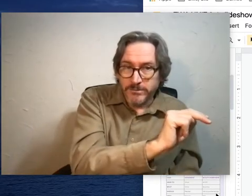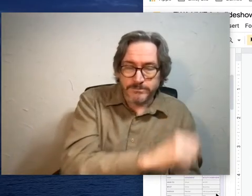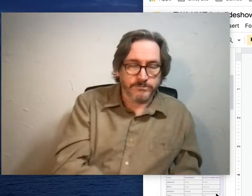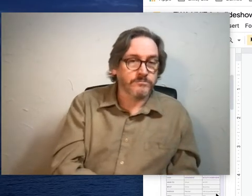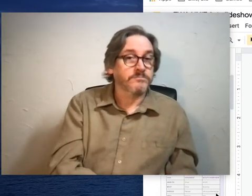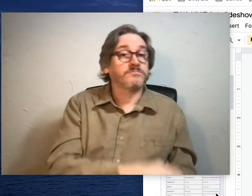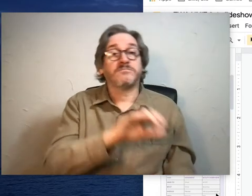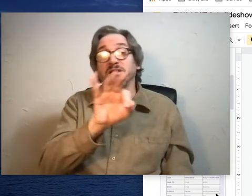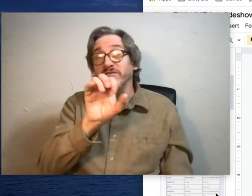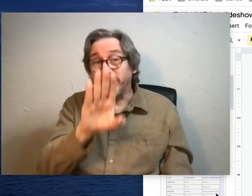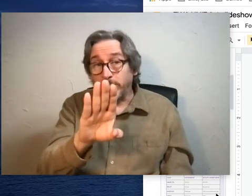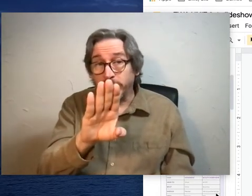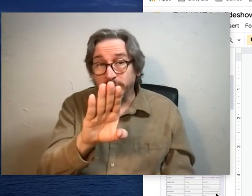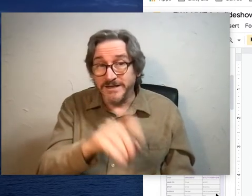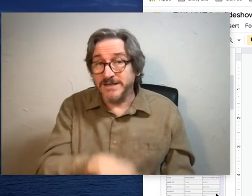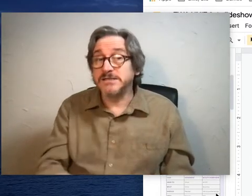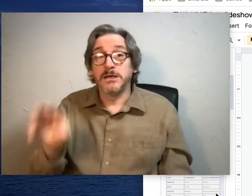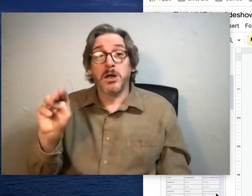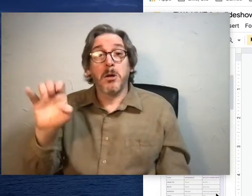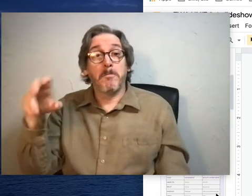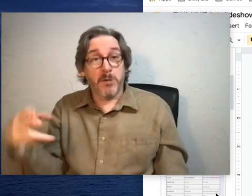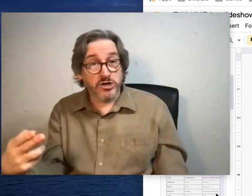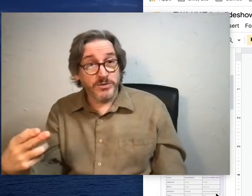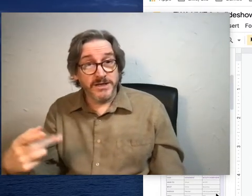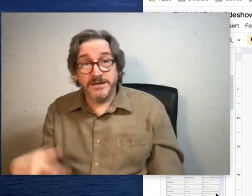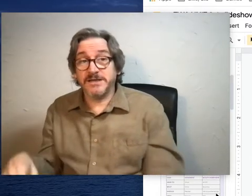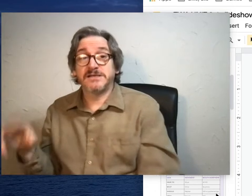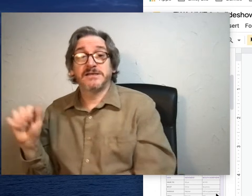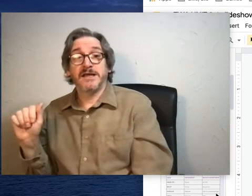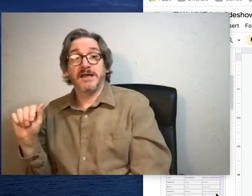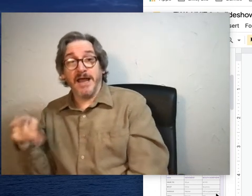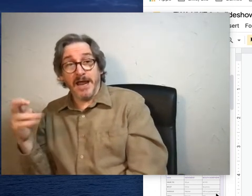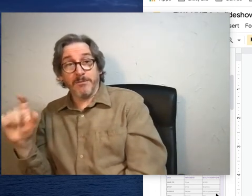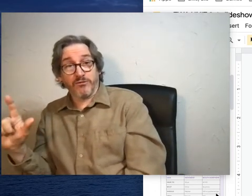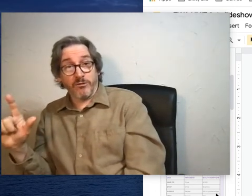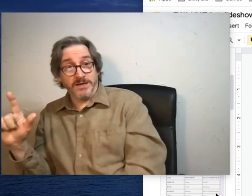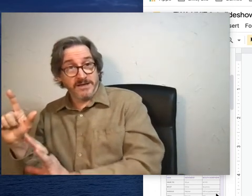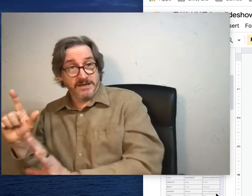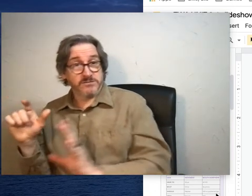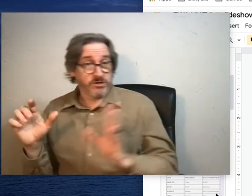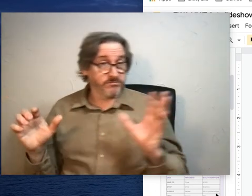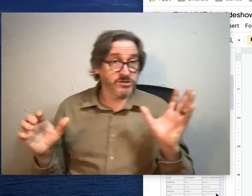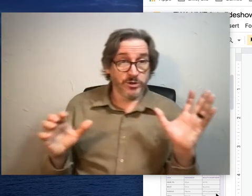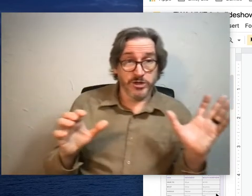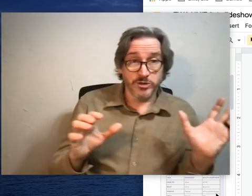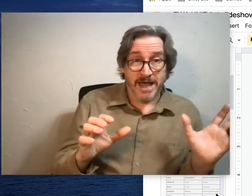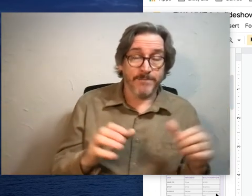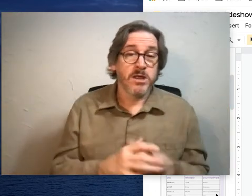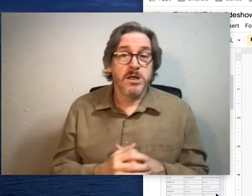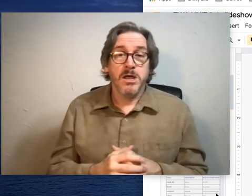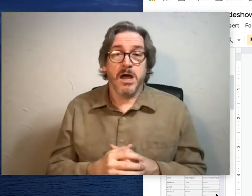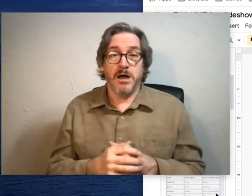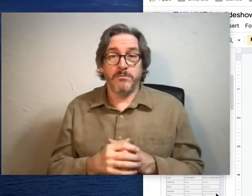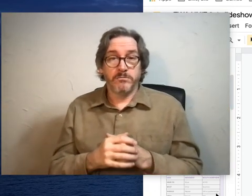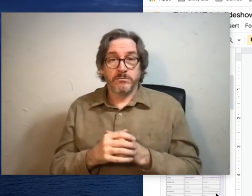January, February we did this, March we did this, April we did this. So you can do that.